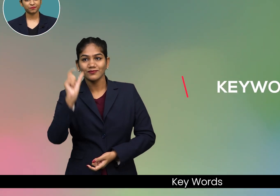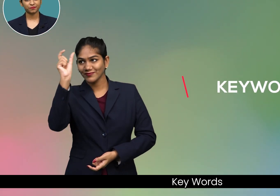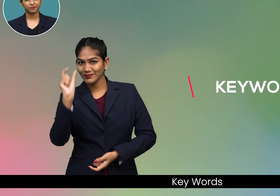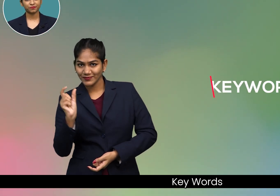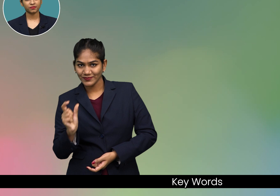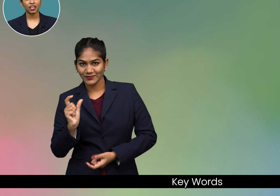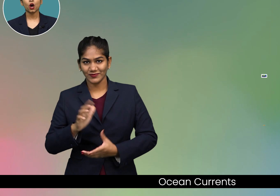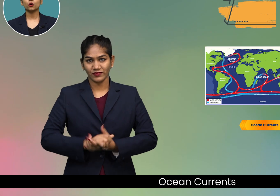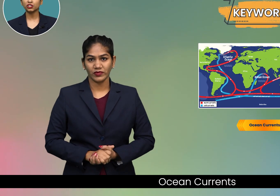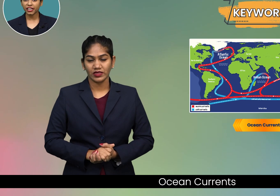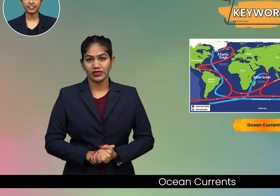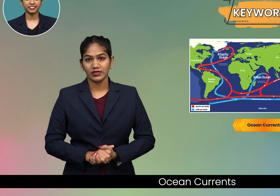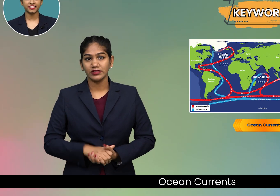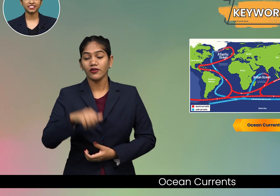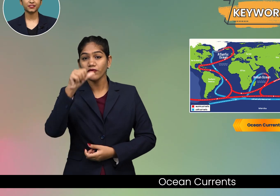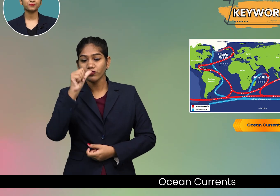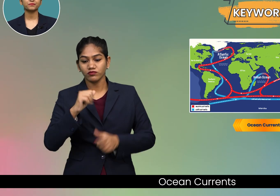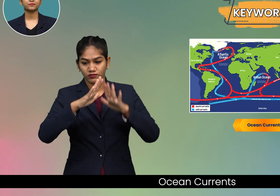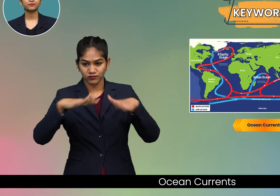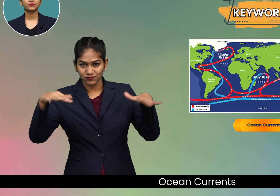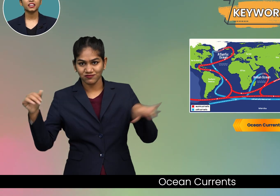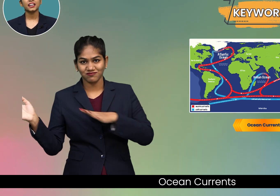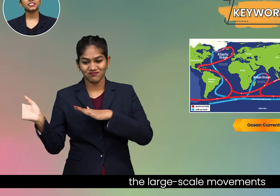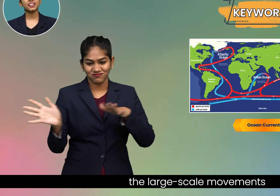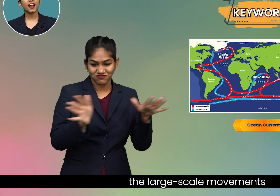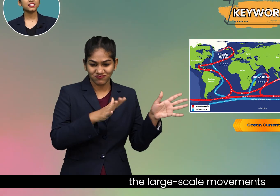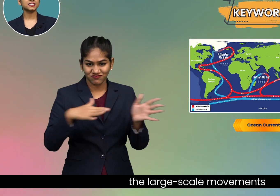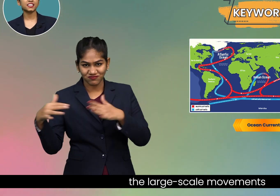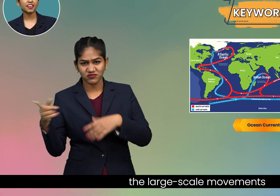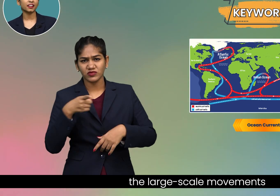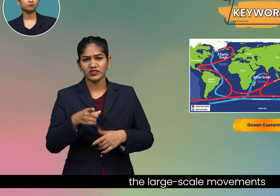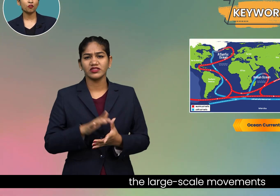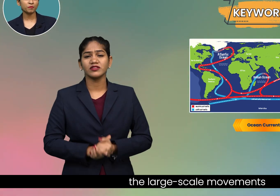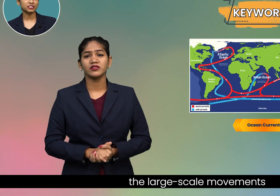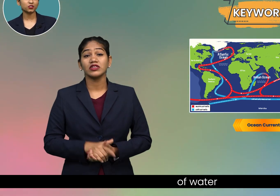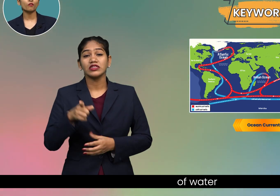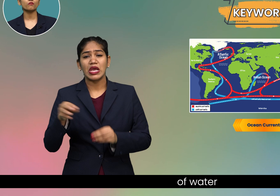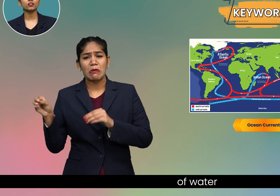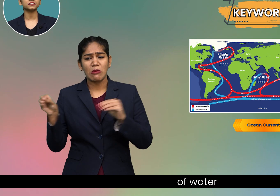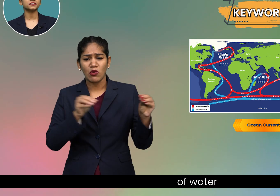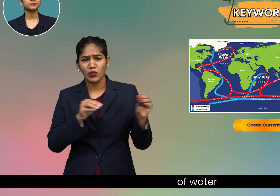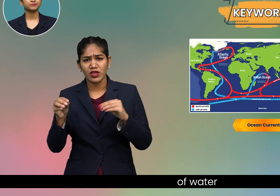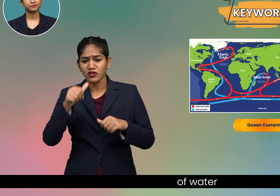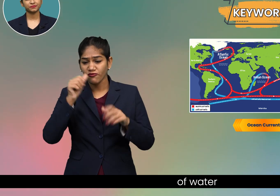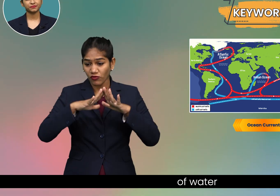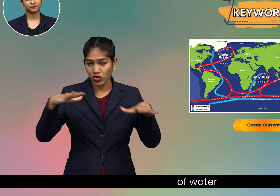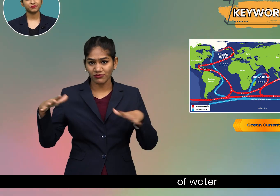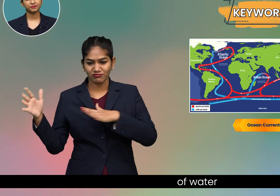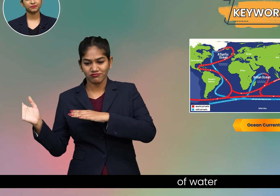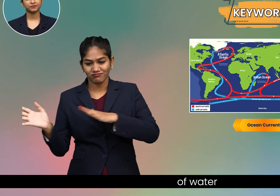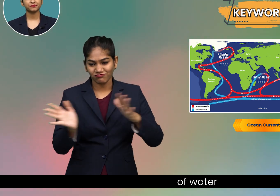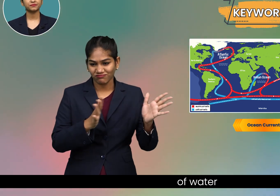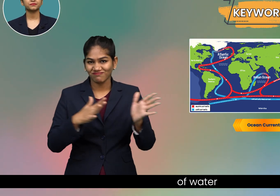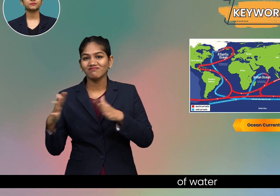Keywords: ocean currents, the large-scale movements of water